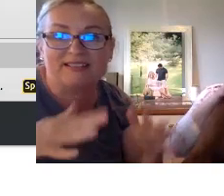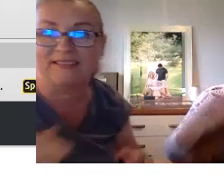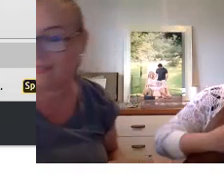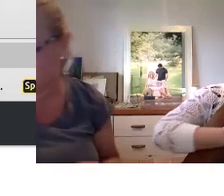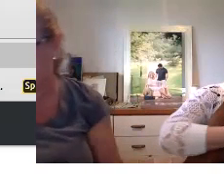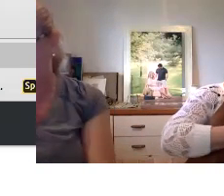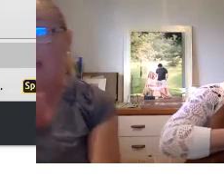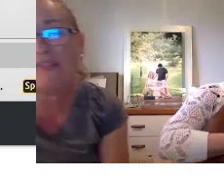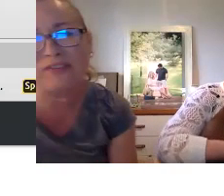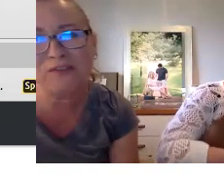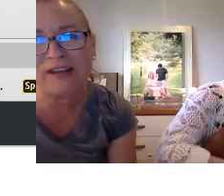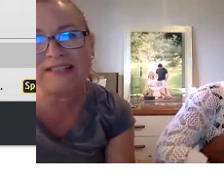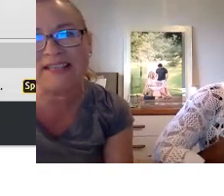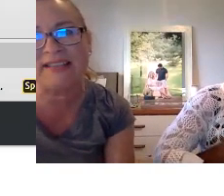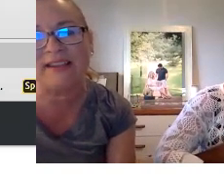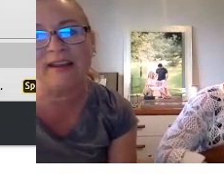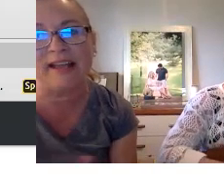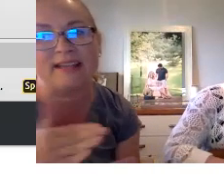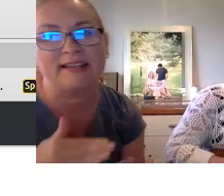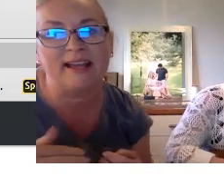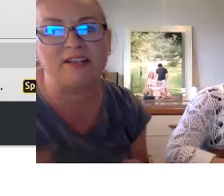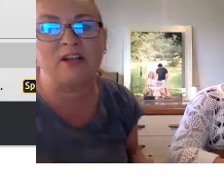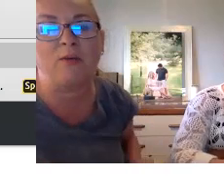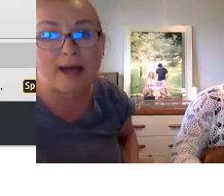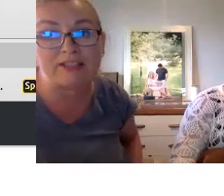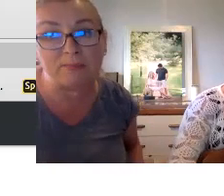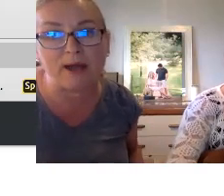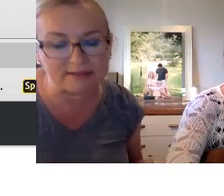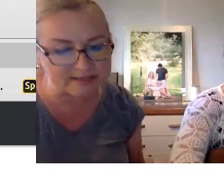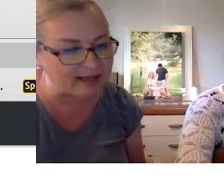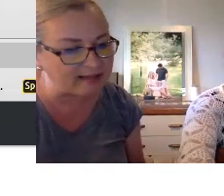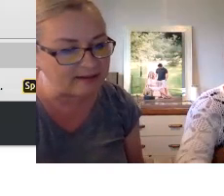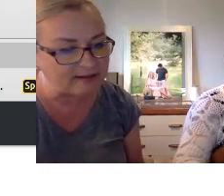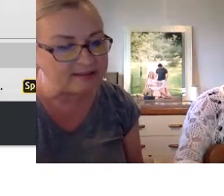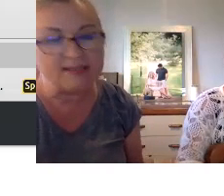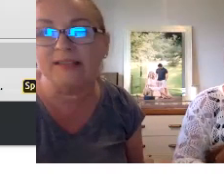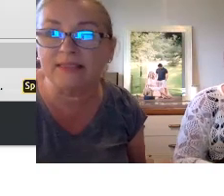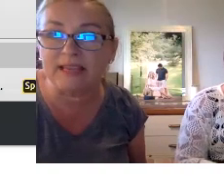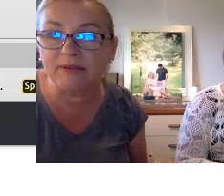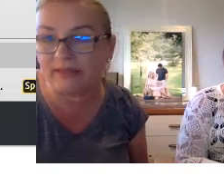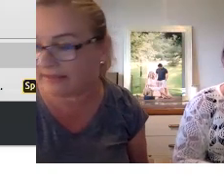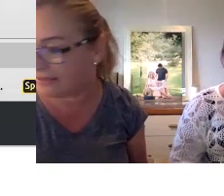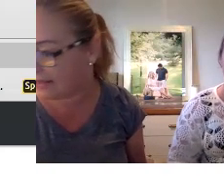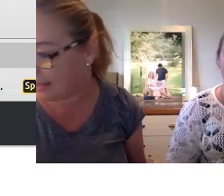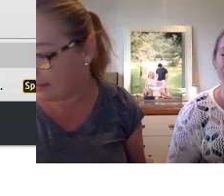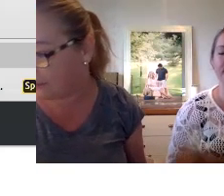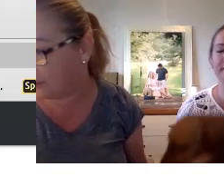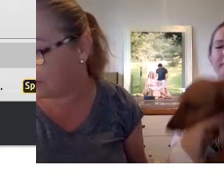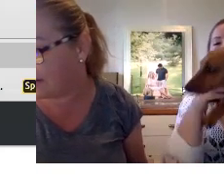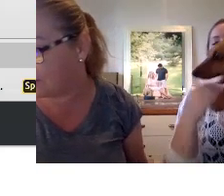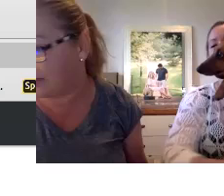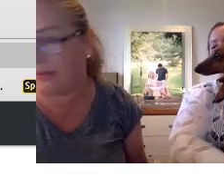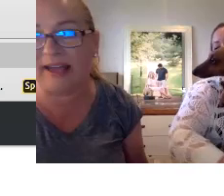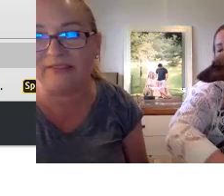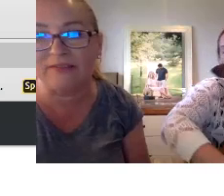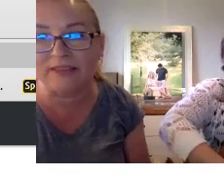that you have a few phrases in there, and again, could go back to practice that to get the theme of it. We want to